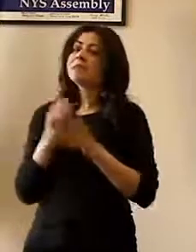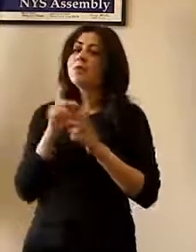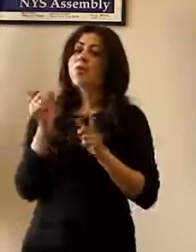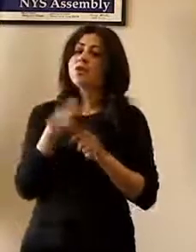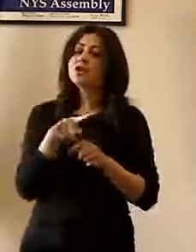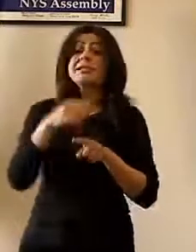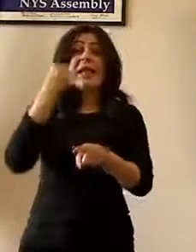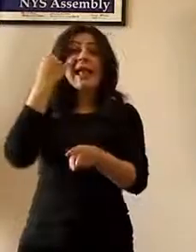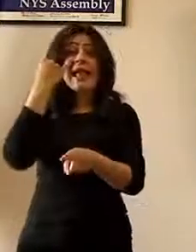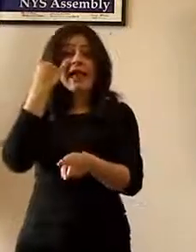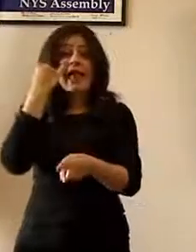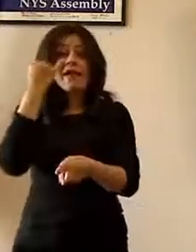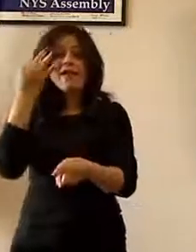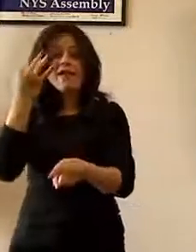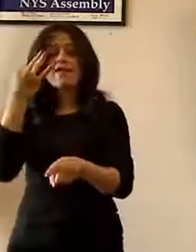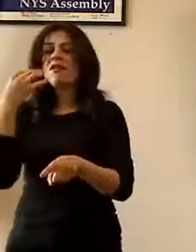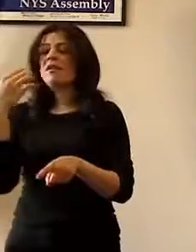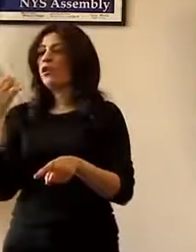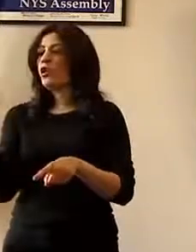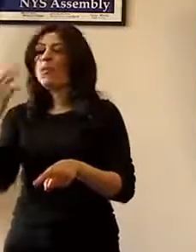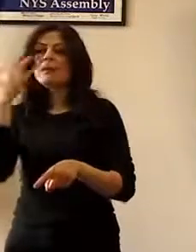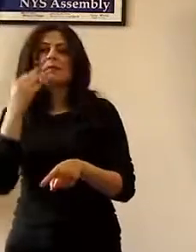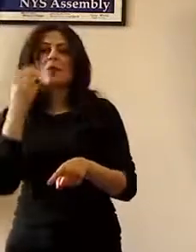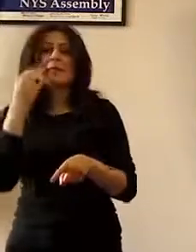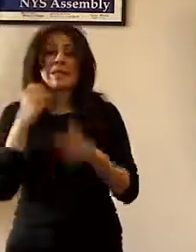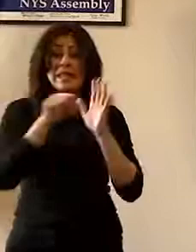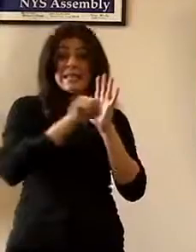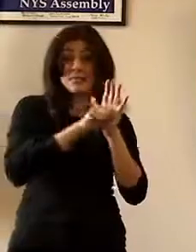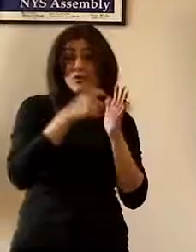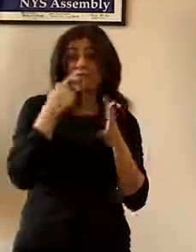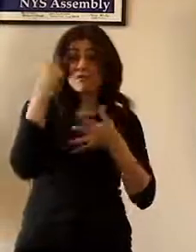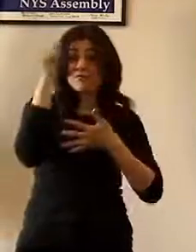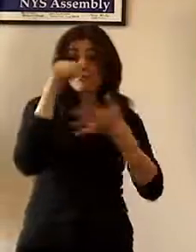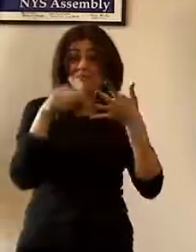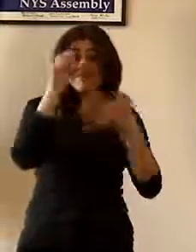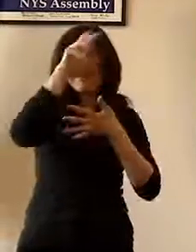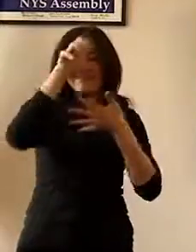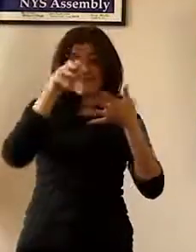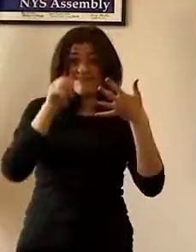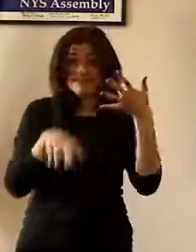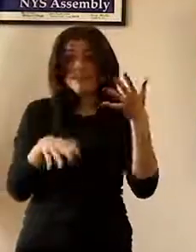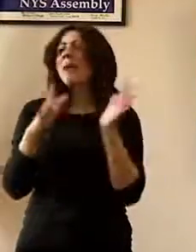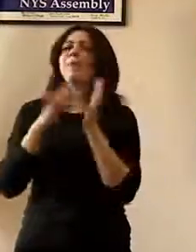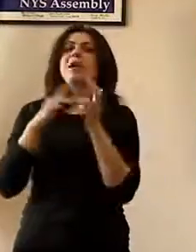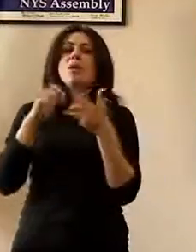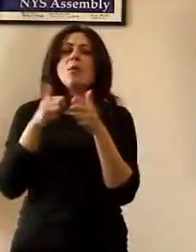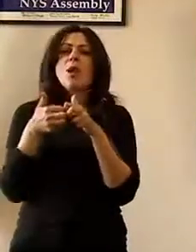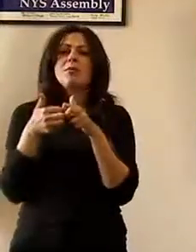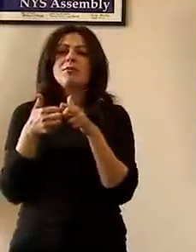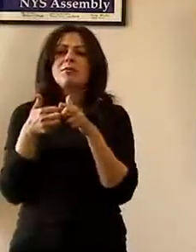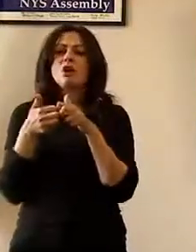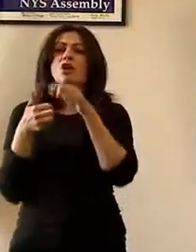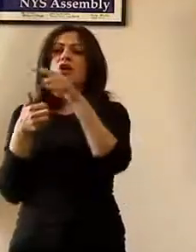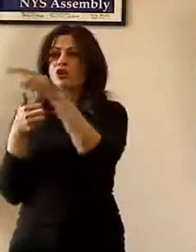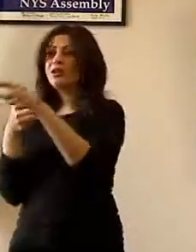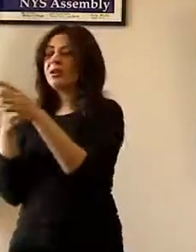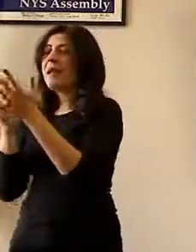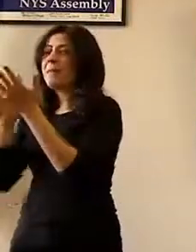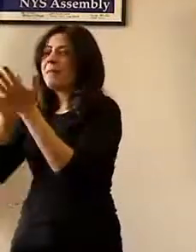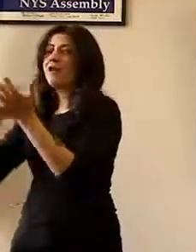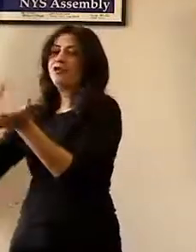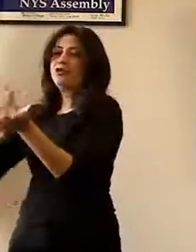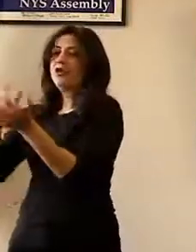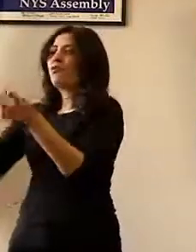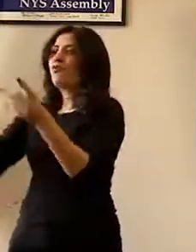If an individual is experiencing the symptoms that I mentioned and it's a medical issue, they should seek medical attention